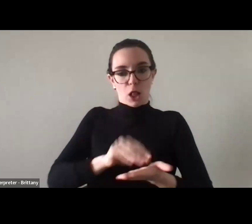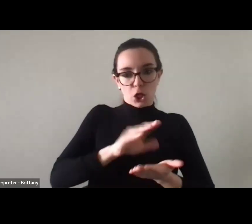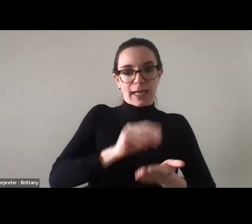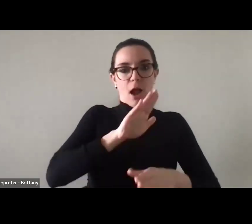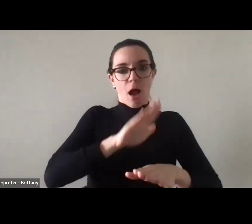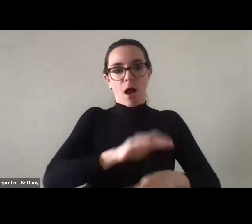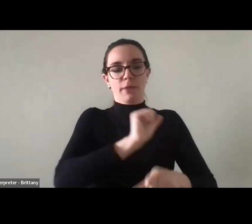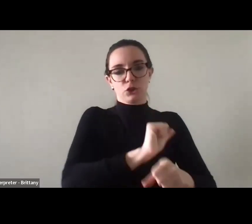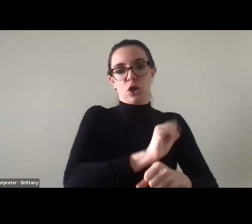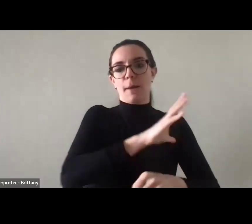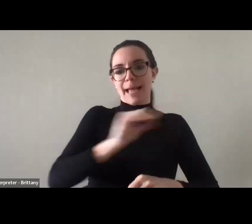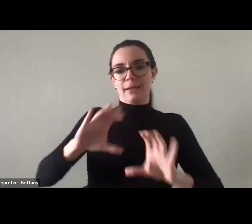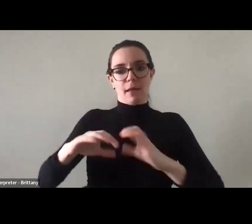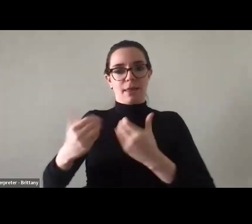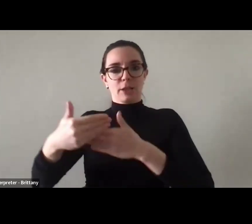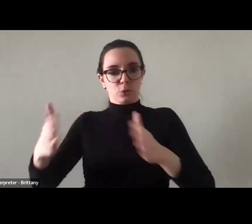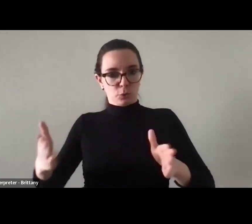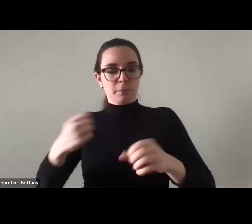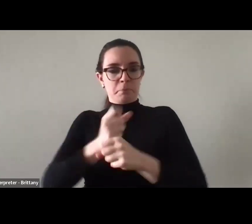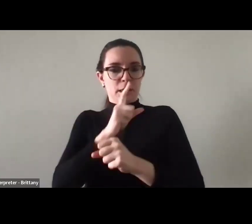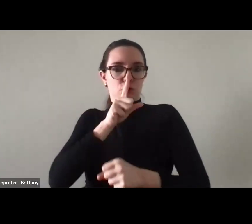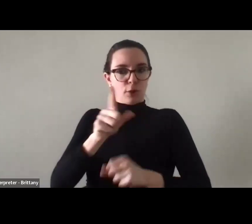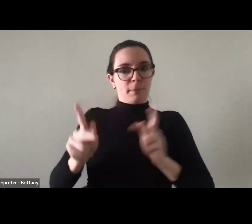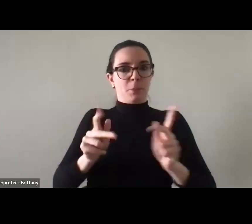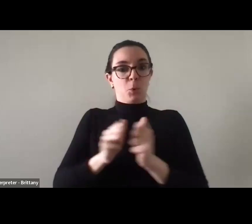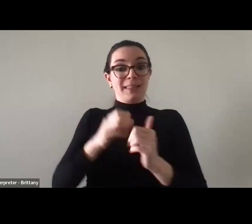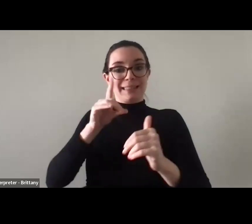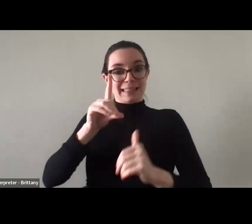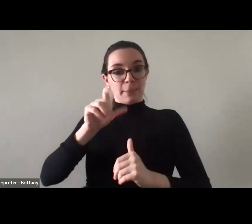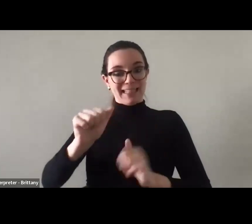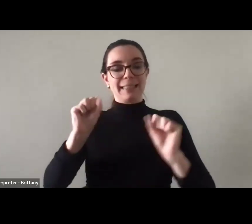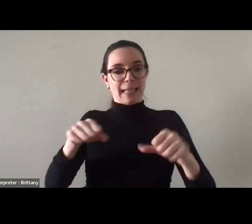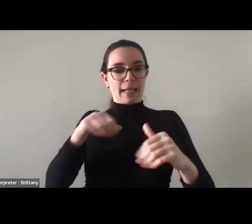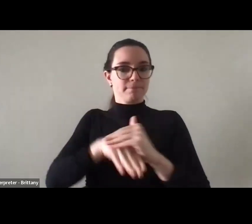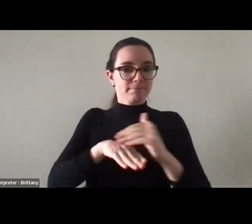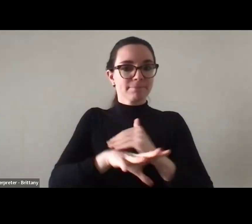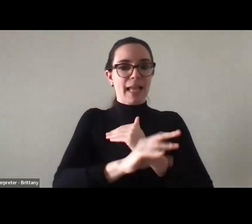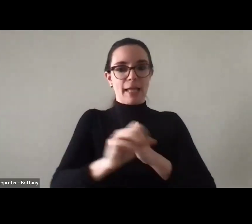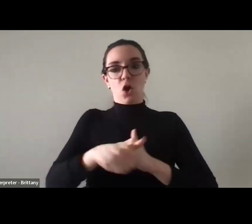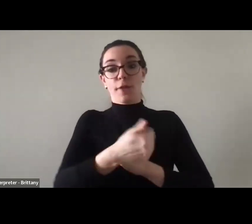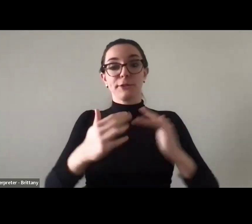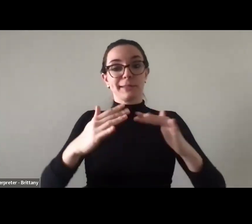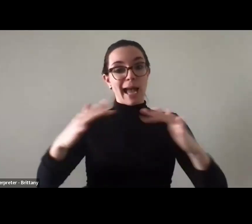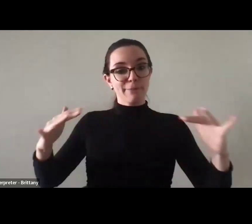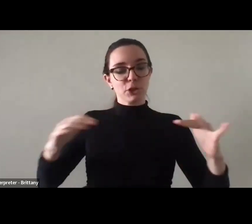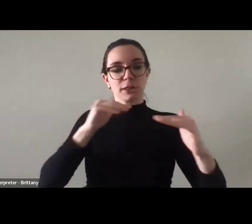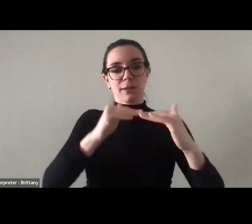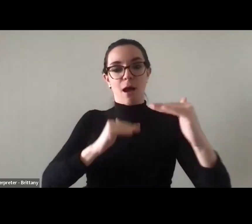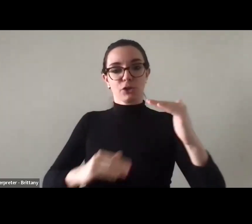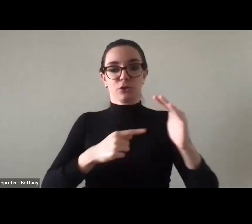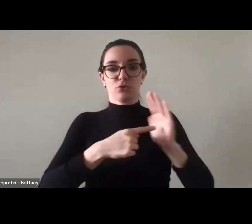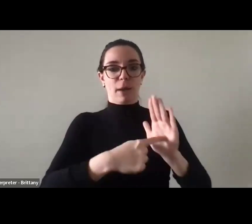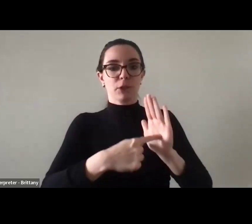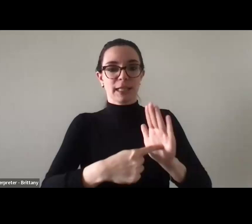to ensure full access by people with disabilities and, frankly, other diverse and underrepresented learners who